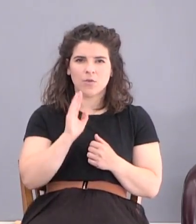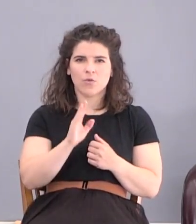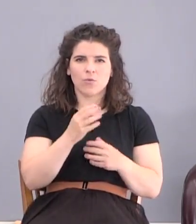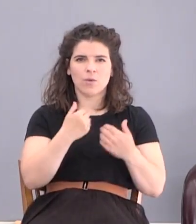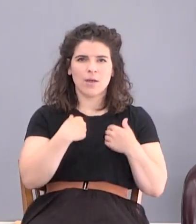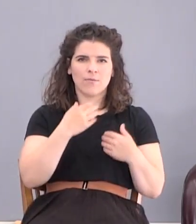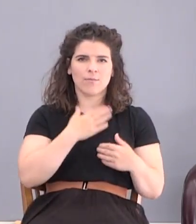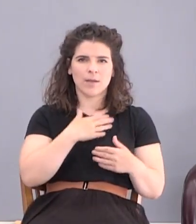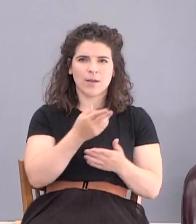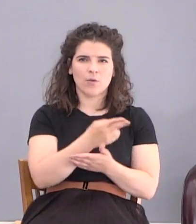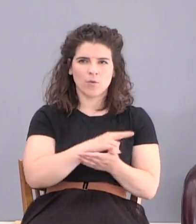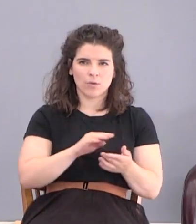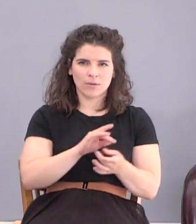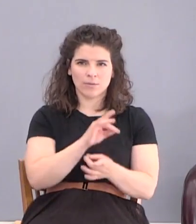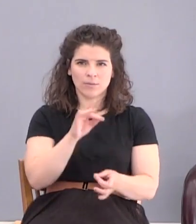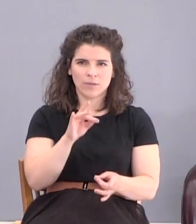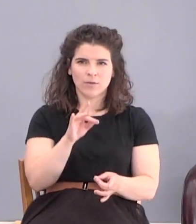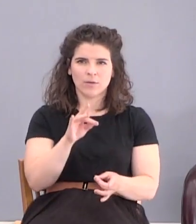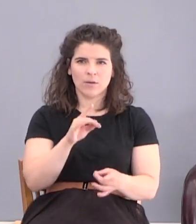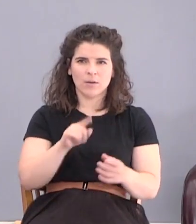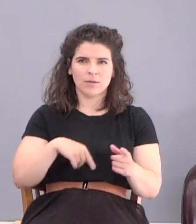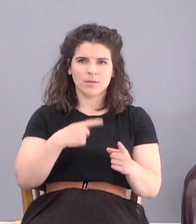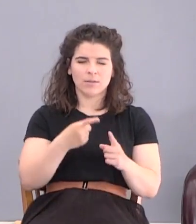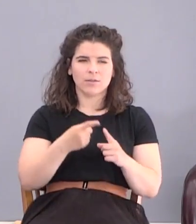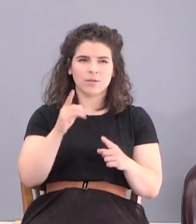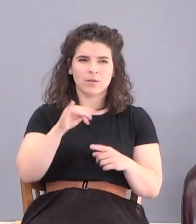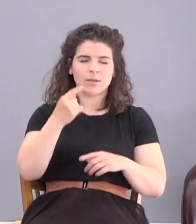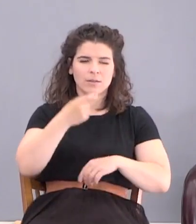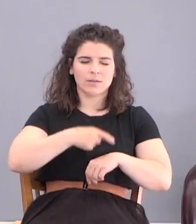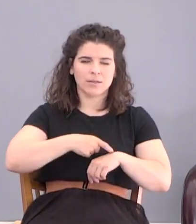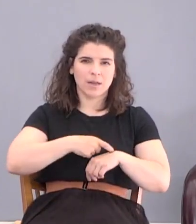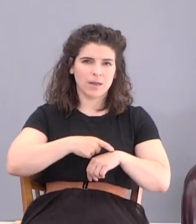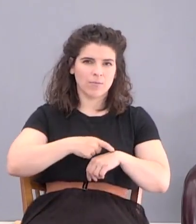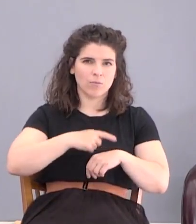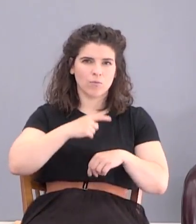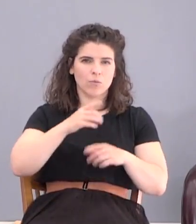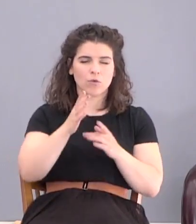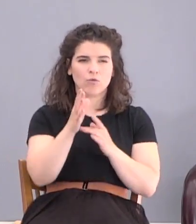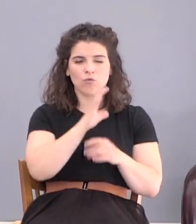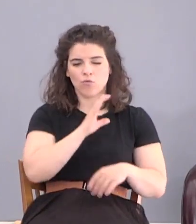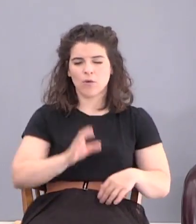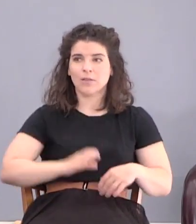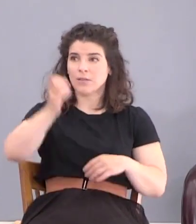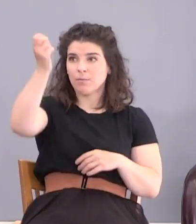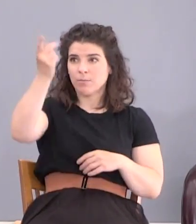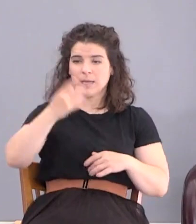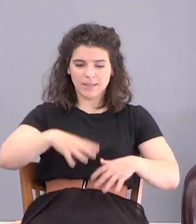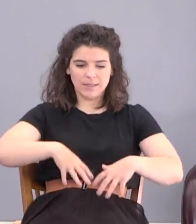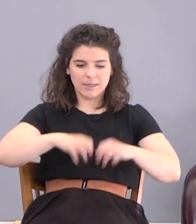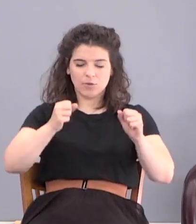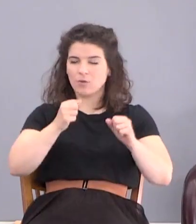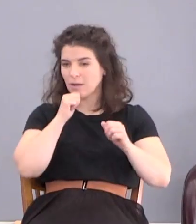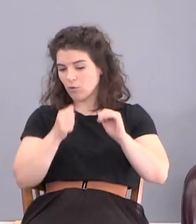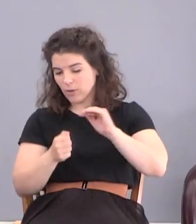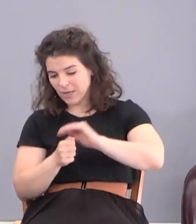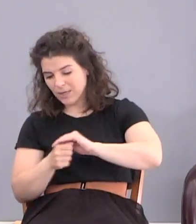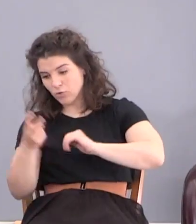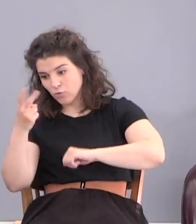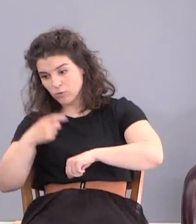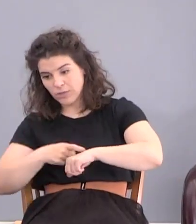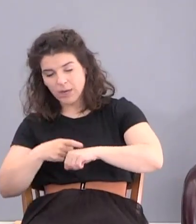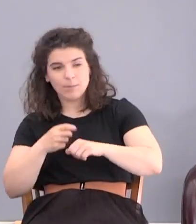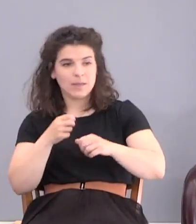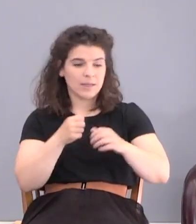getting my Holy Spirit until that time comes when I come back to get you. I mean, so you're not only hidden twice, you're not only hid